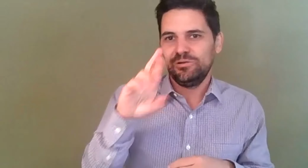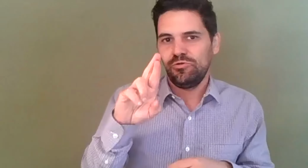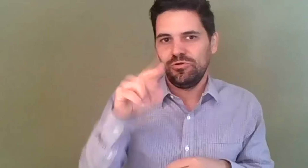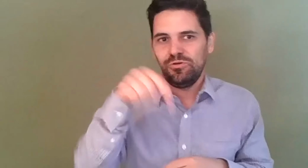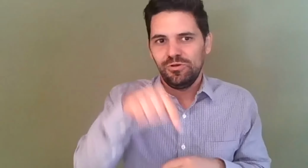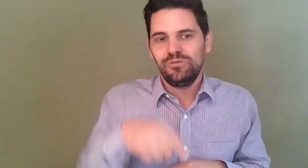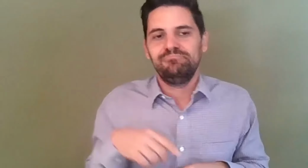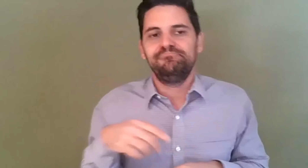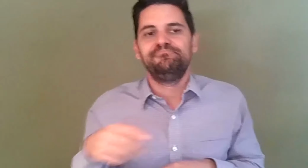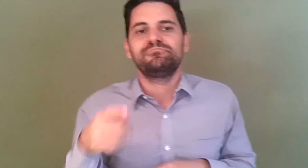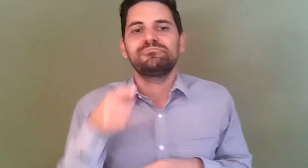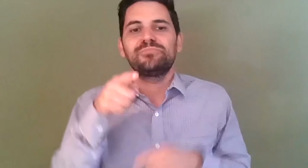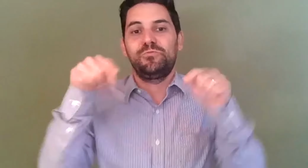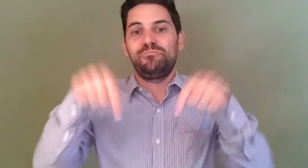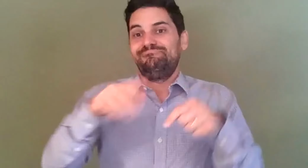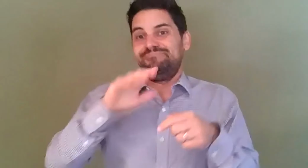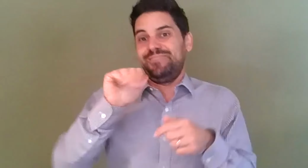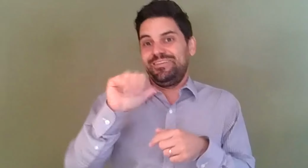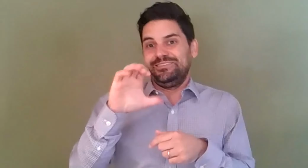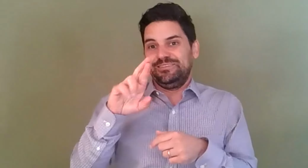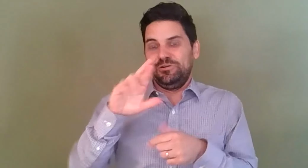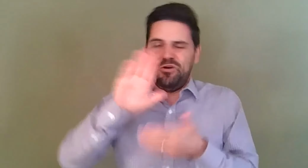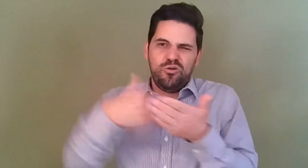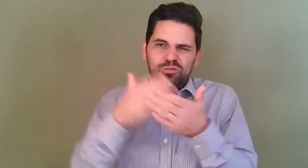then I was also a representative for this ACR